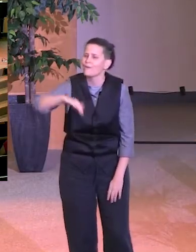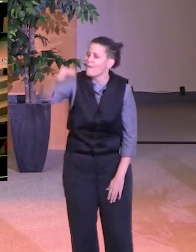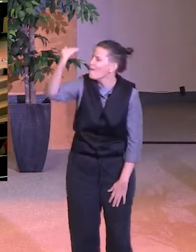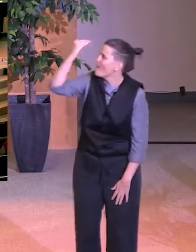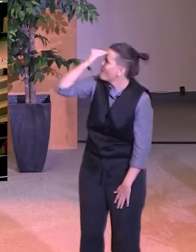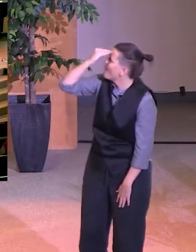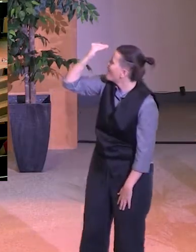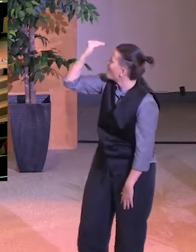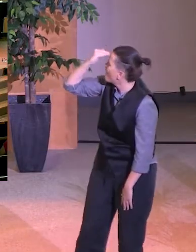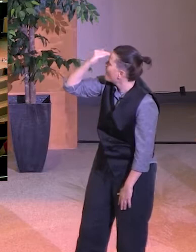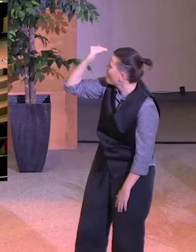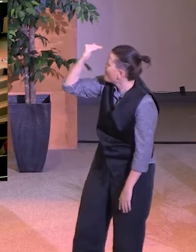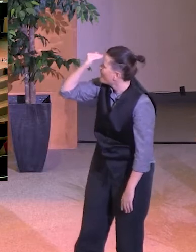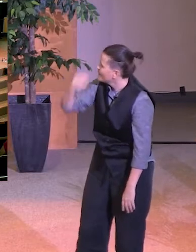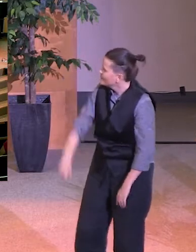know.